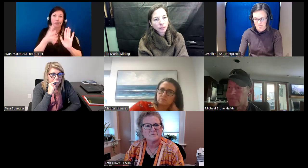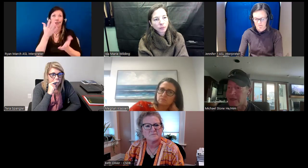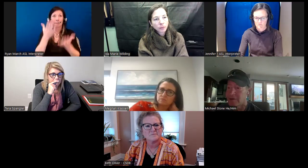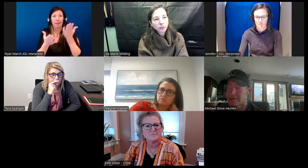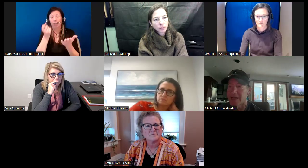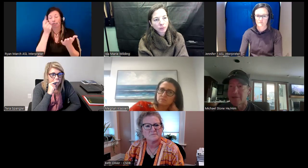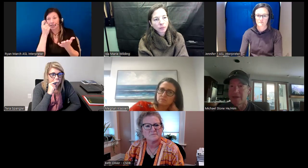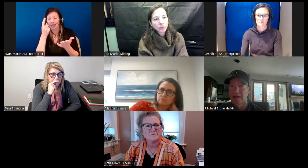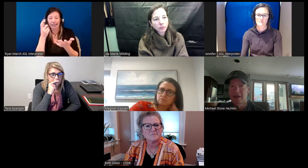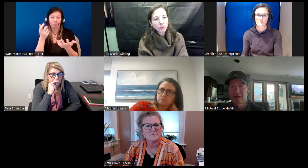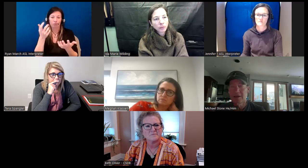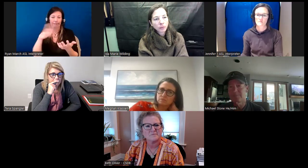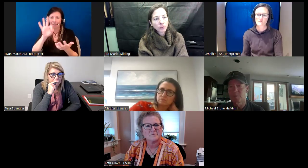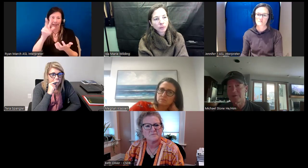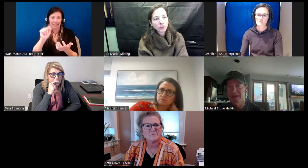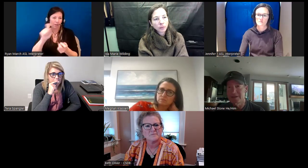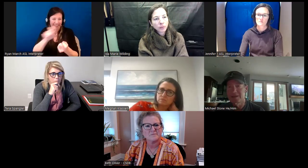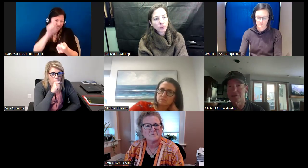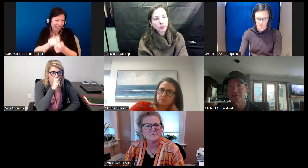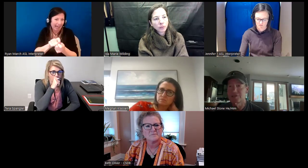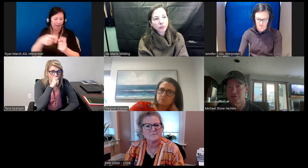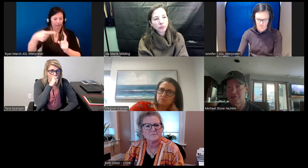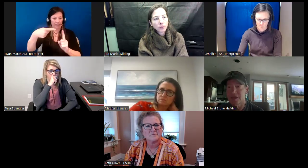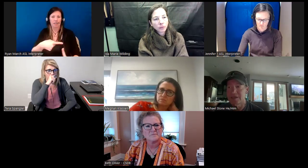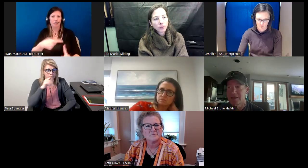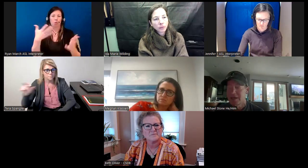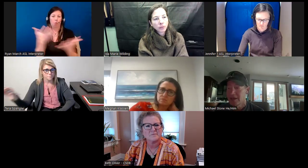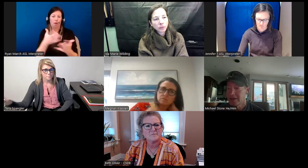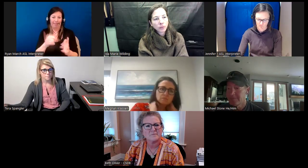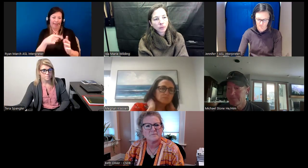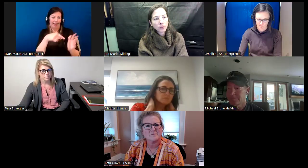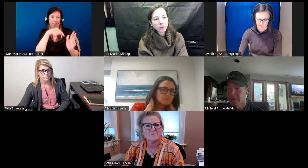we can find out exactly what that legislation looked like,